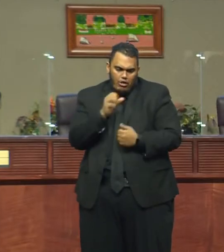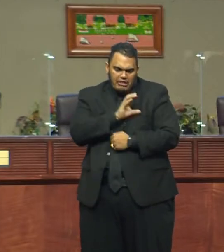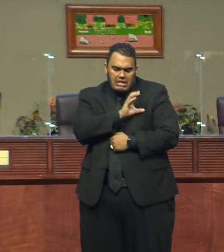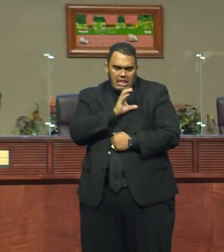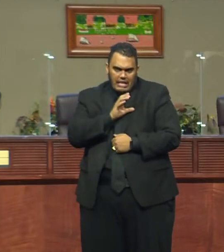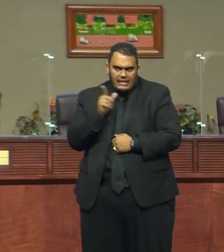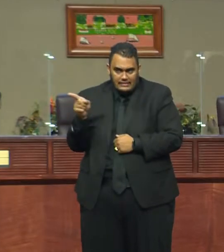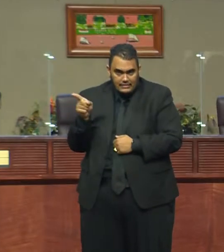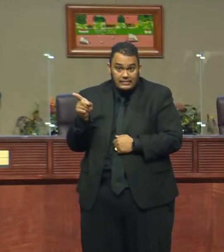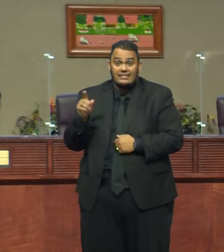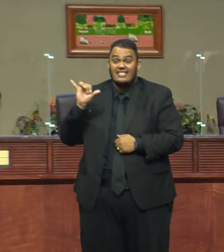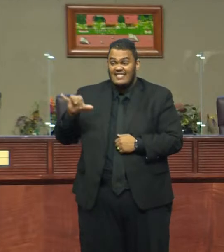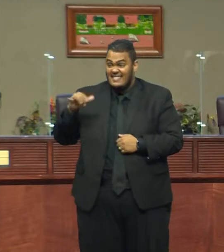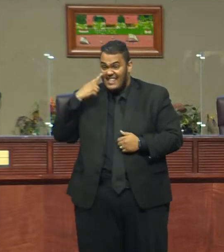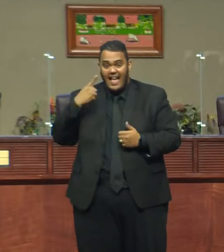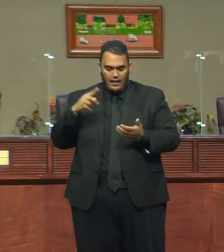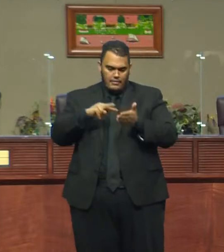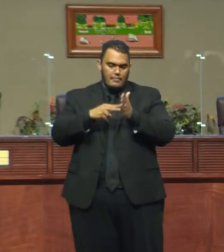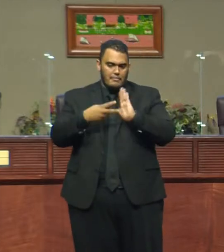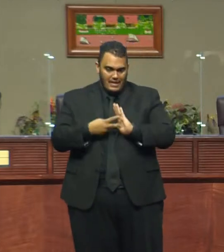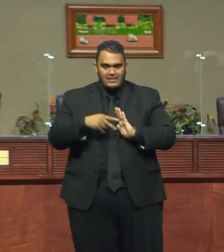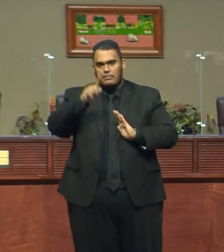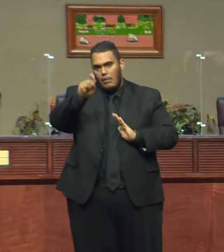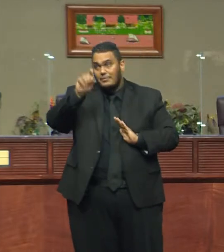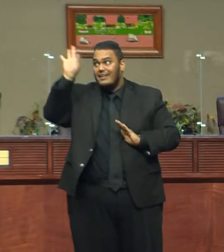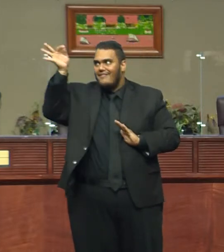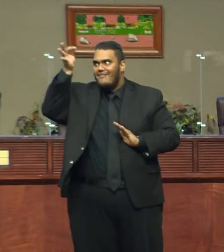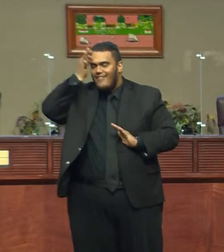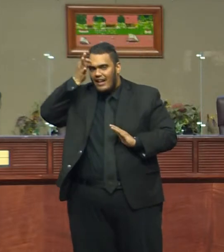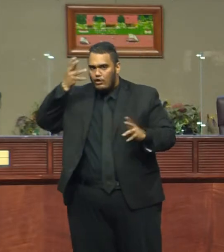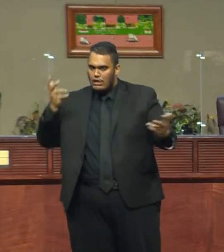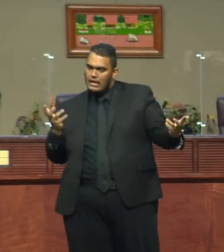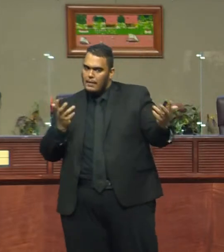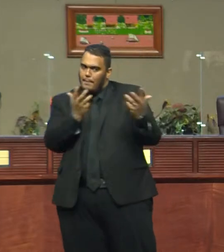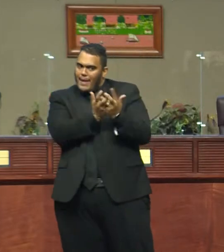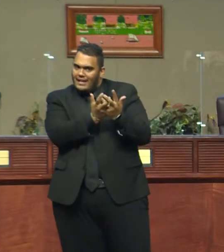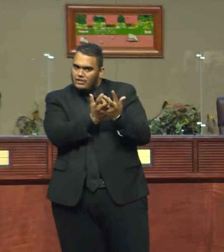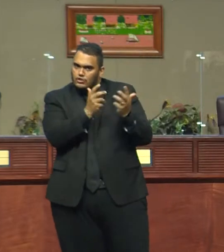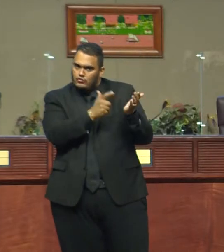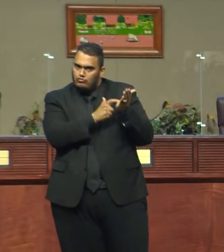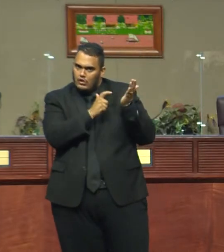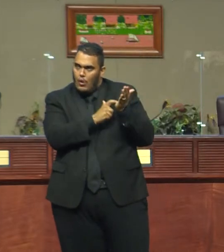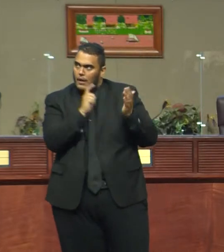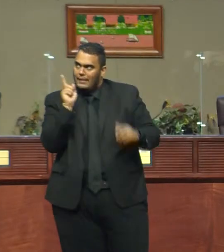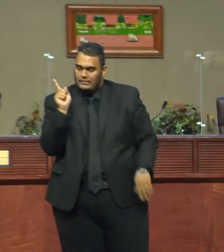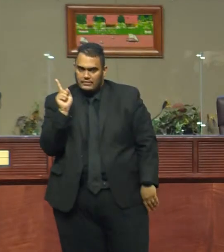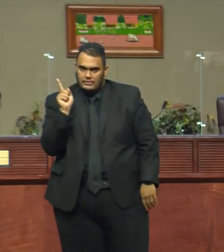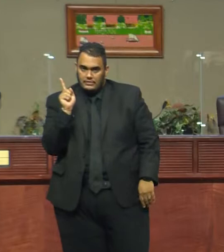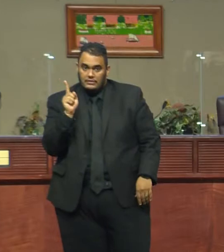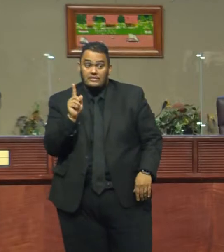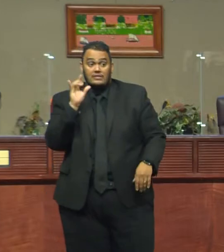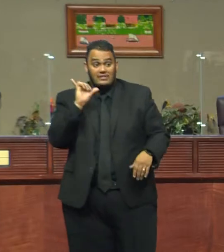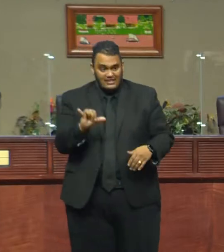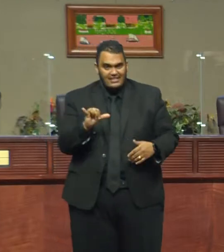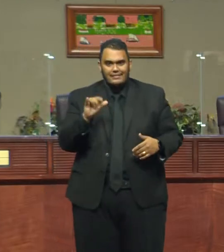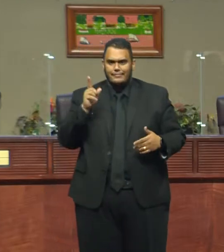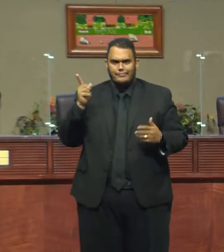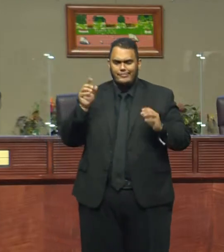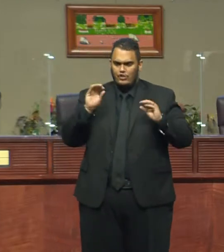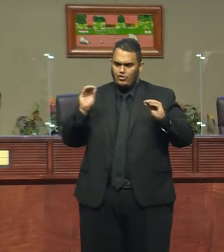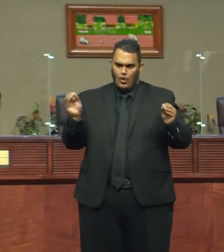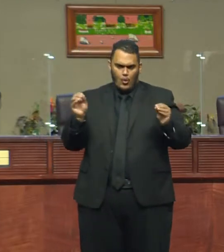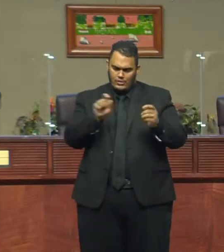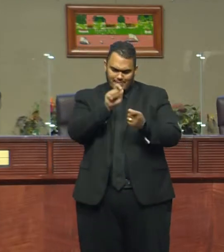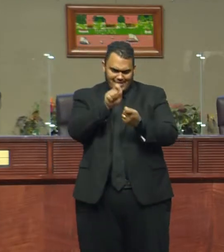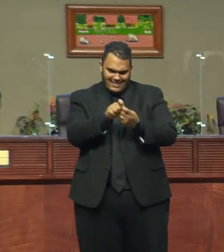the federally qualified health centers, and that denotes a certain designation,